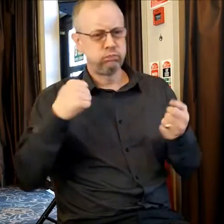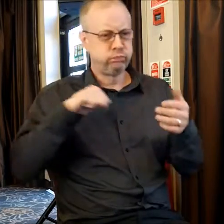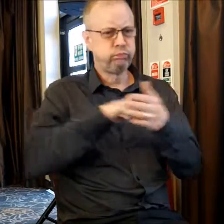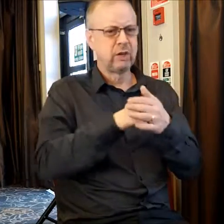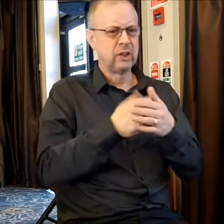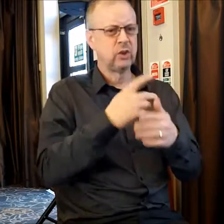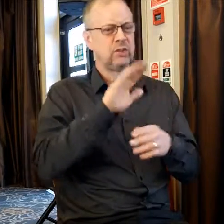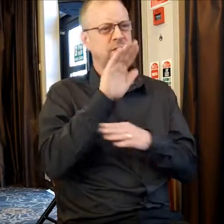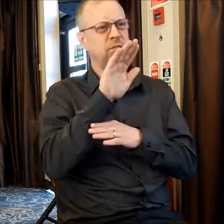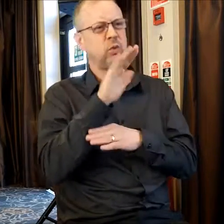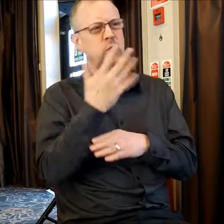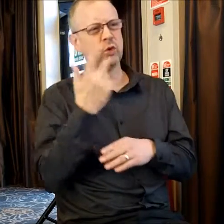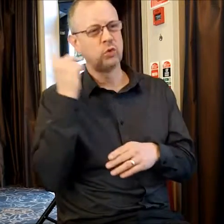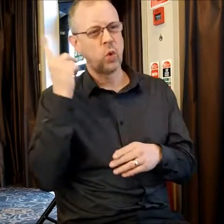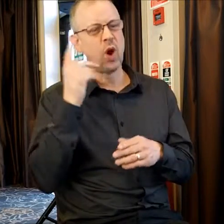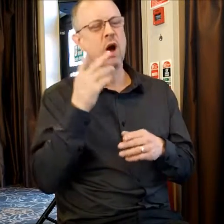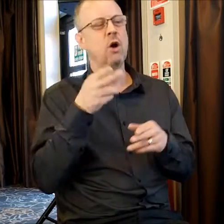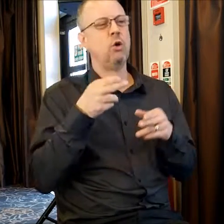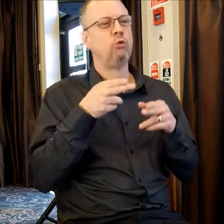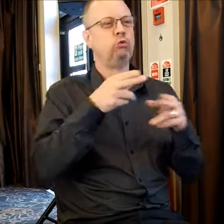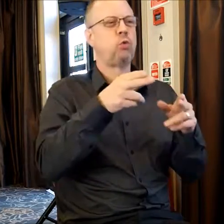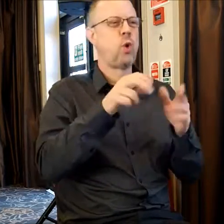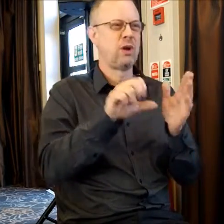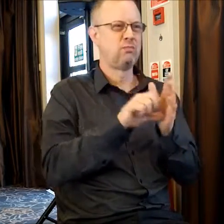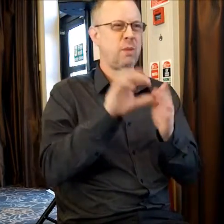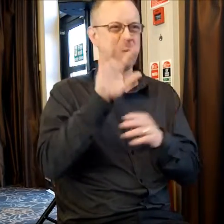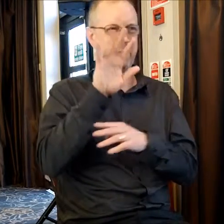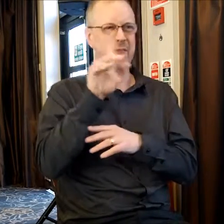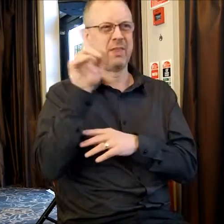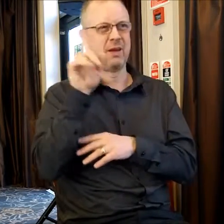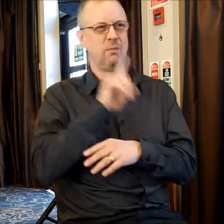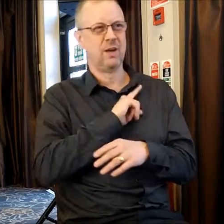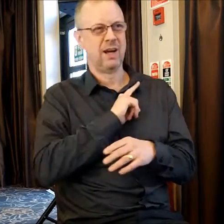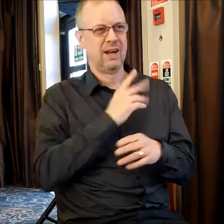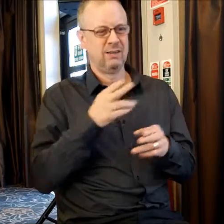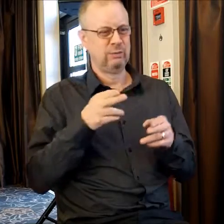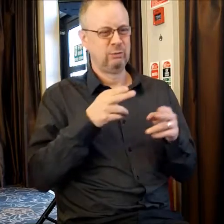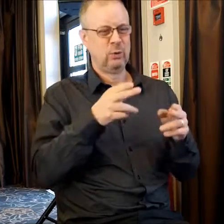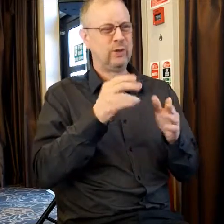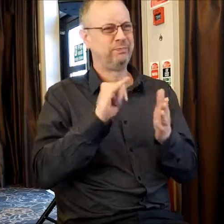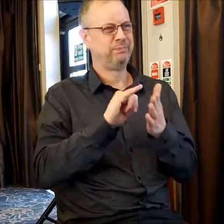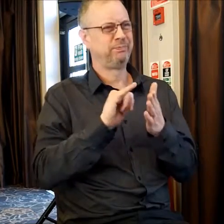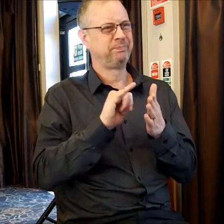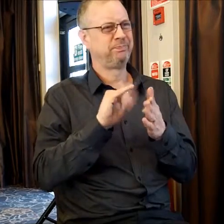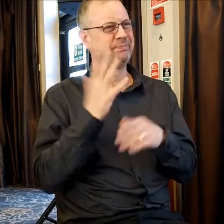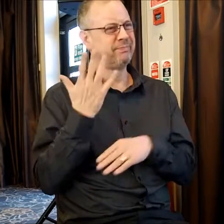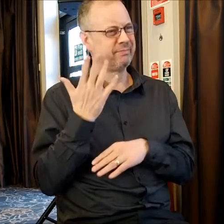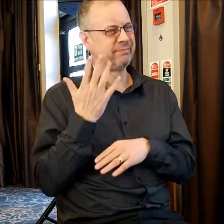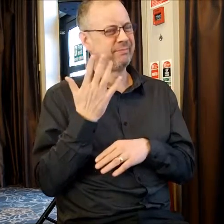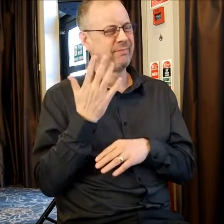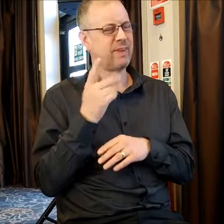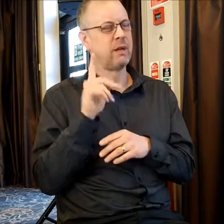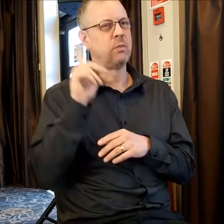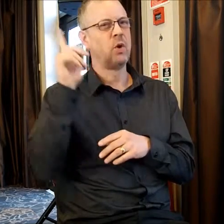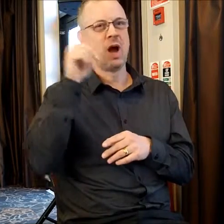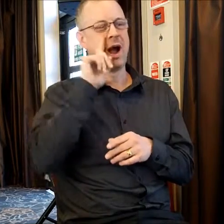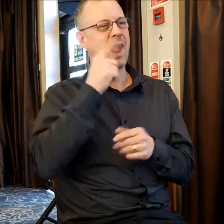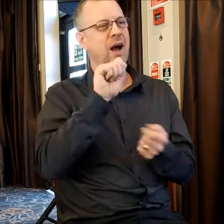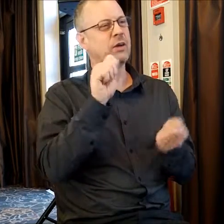that the road safety on that stretch isn't as good as it should be. That's not something we can change overnight,